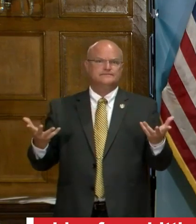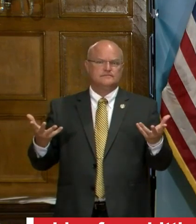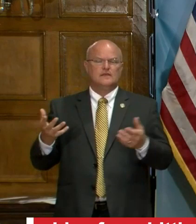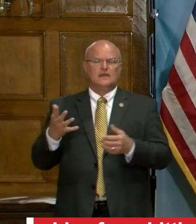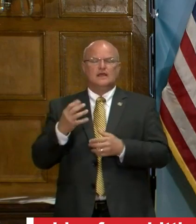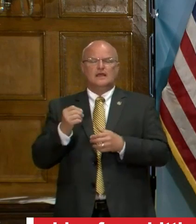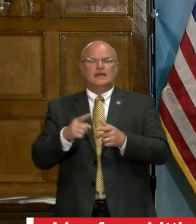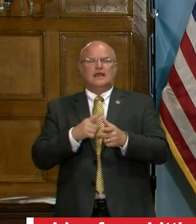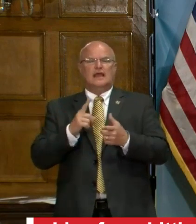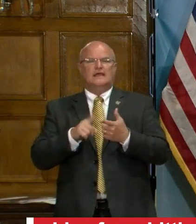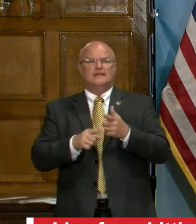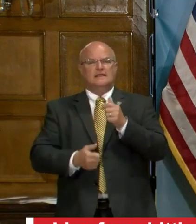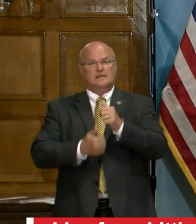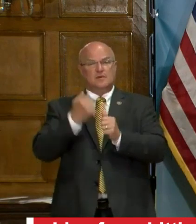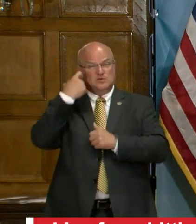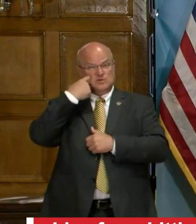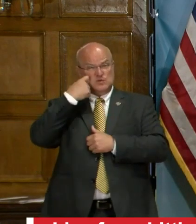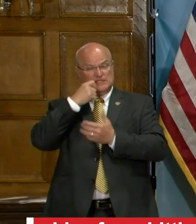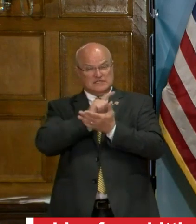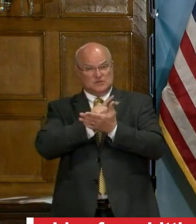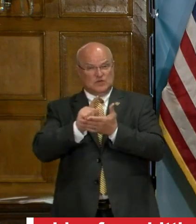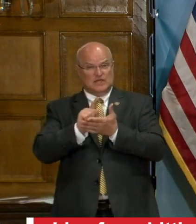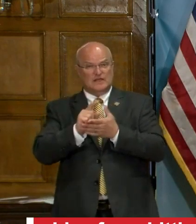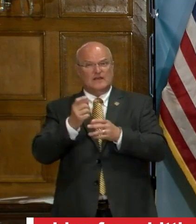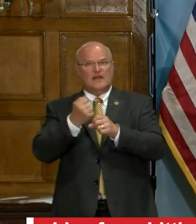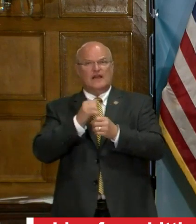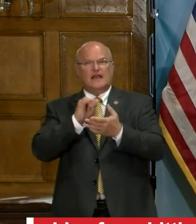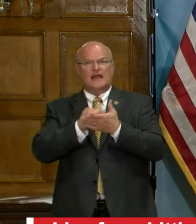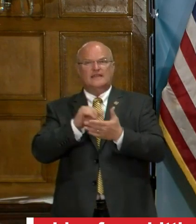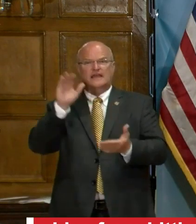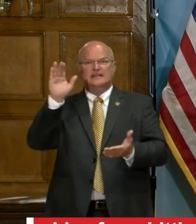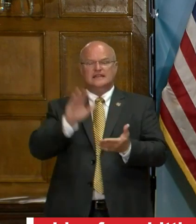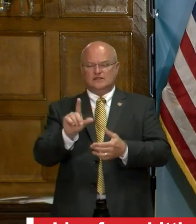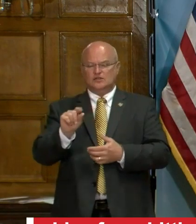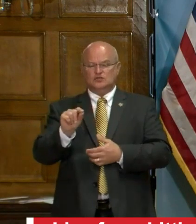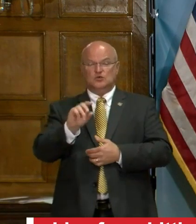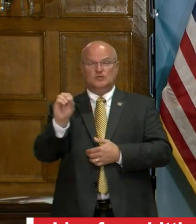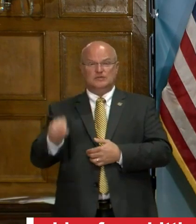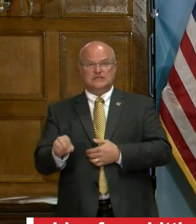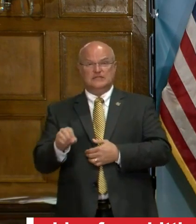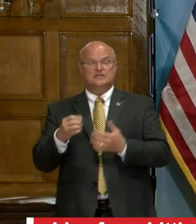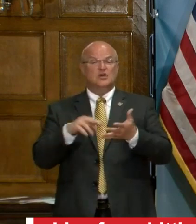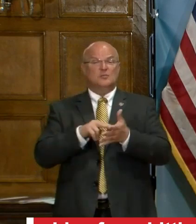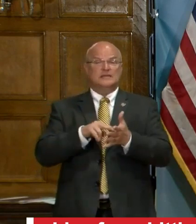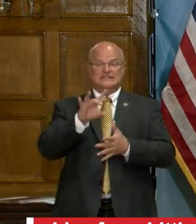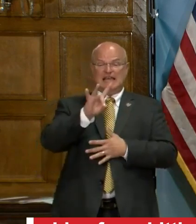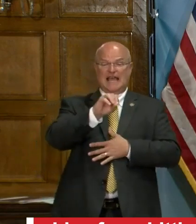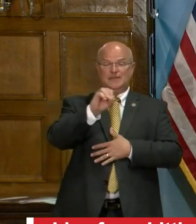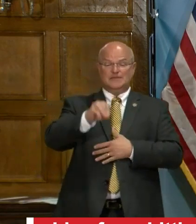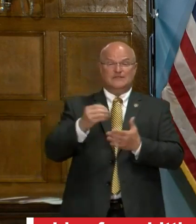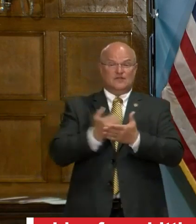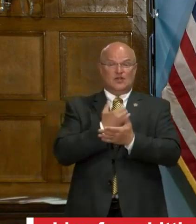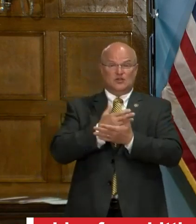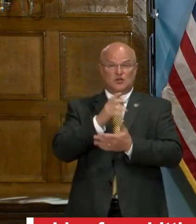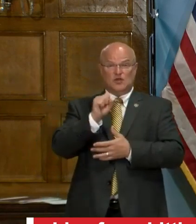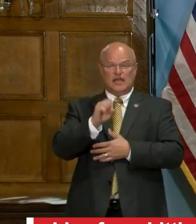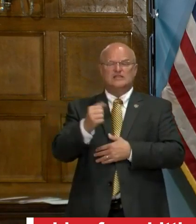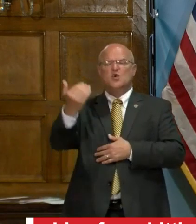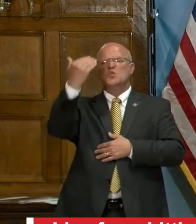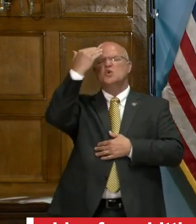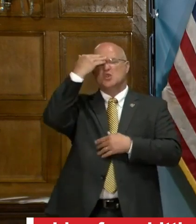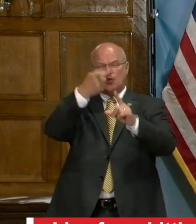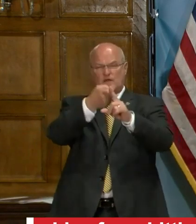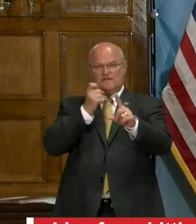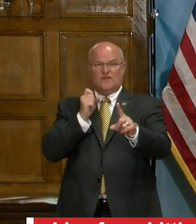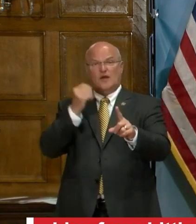and in the most recent week we've got that down to 20%. So that means 80% of our new cases we know where